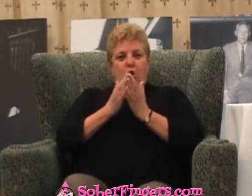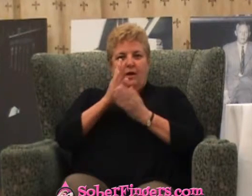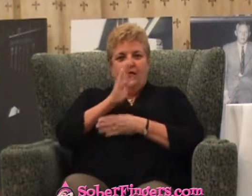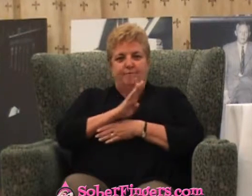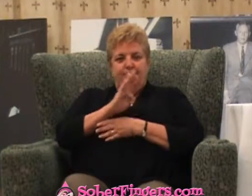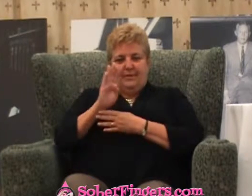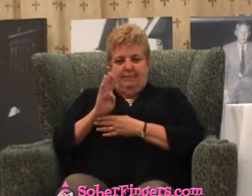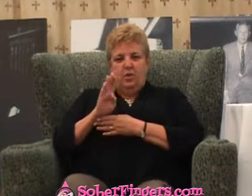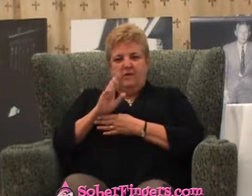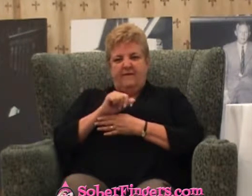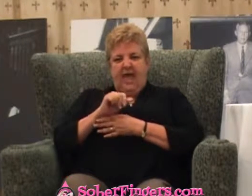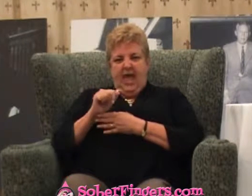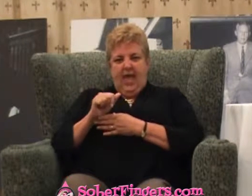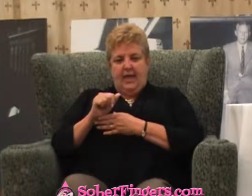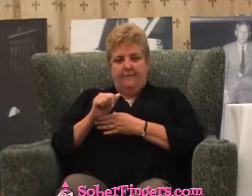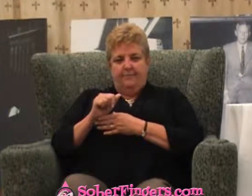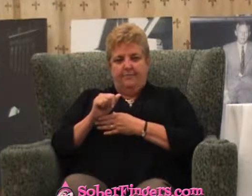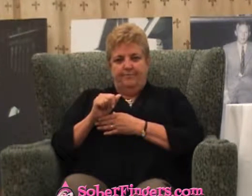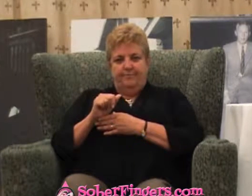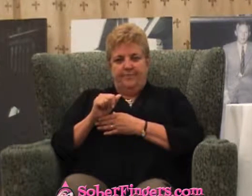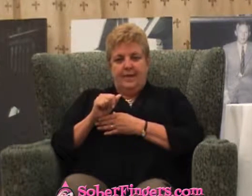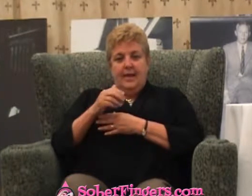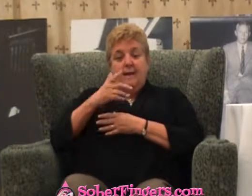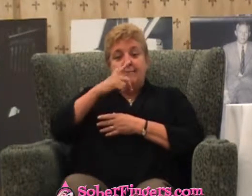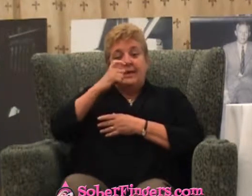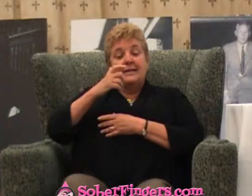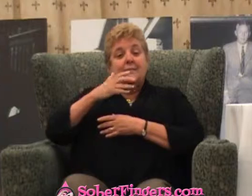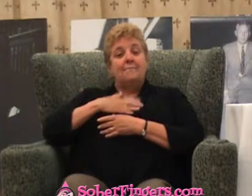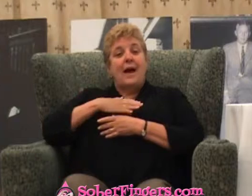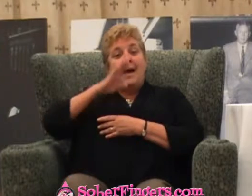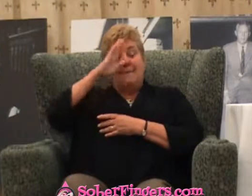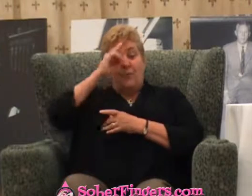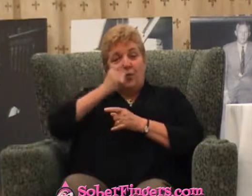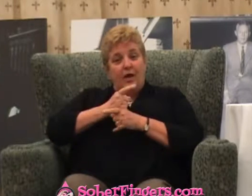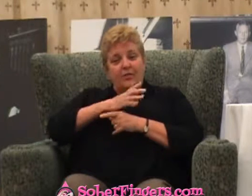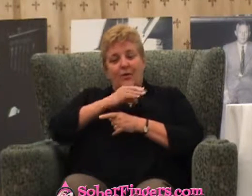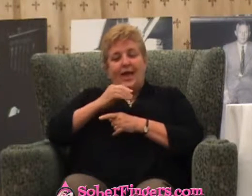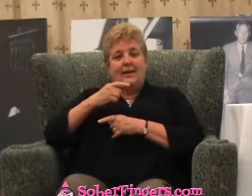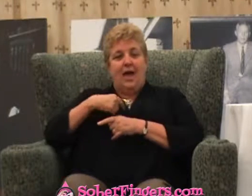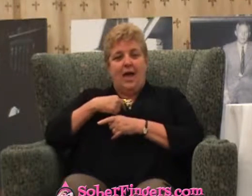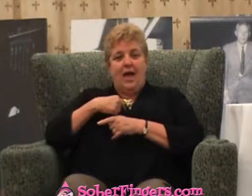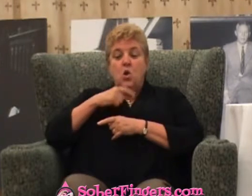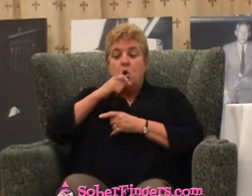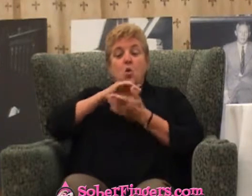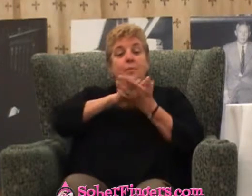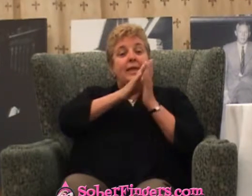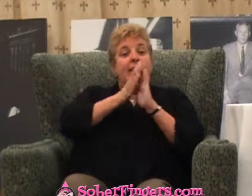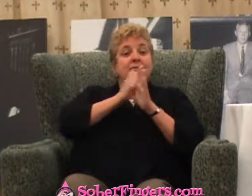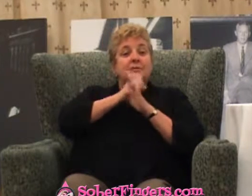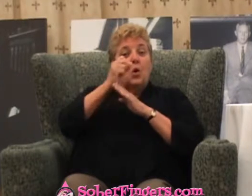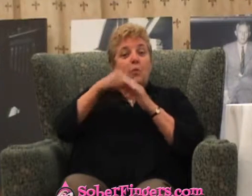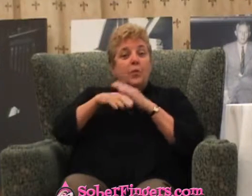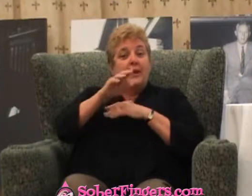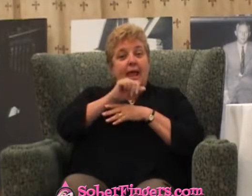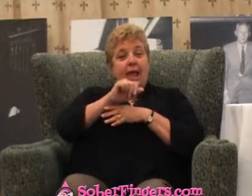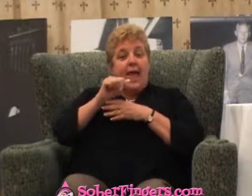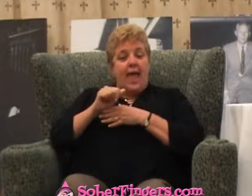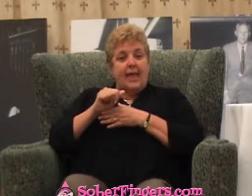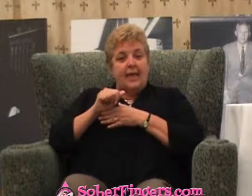hands. Because my brother and I, who had gotten sober in Alcoholics Anonymous, had been able to